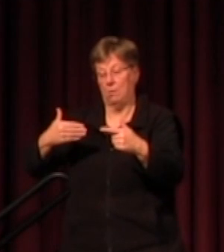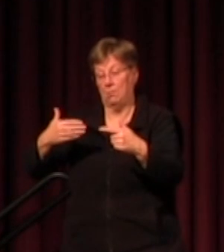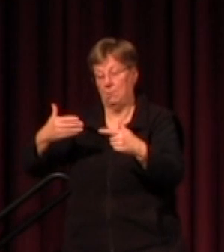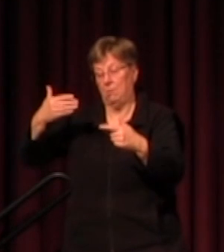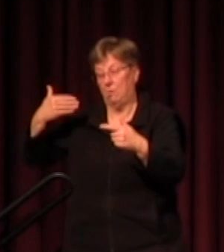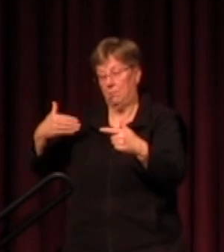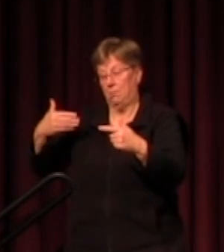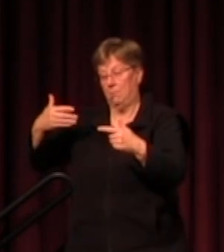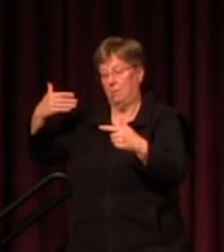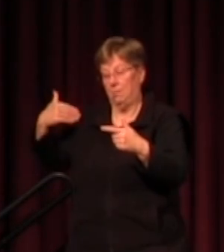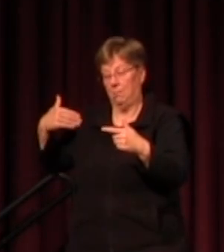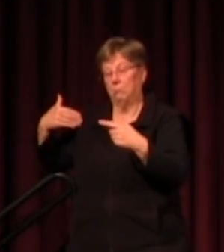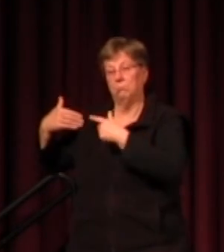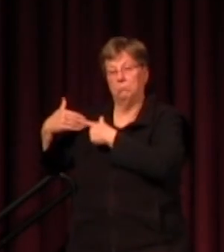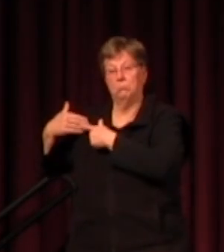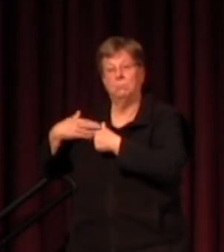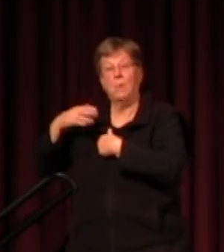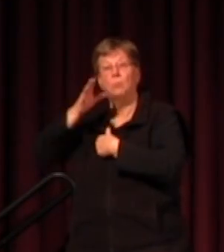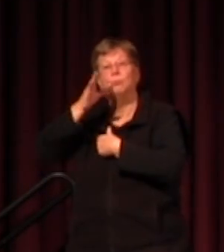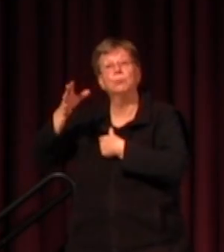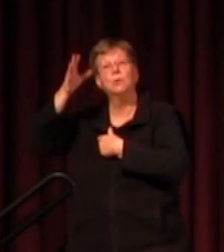our grandparents were playing a game of Monopoly.